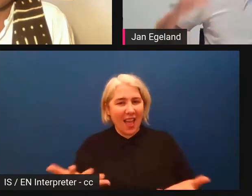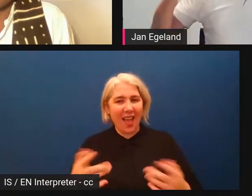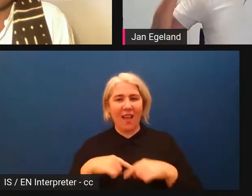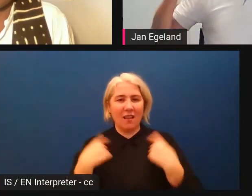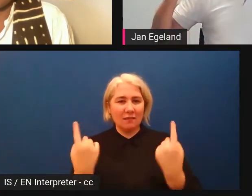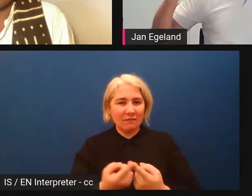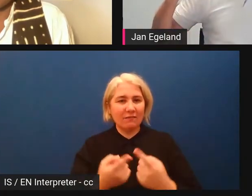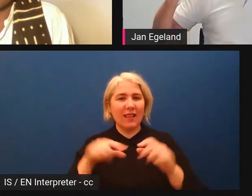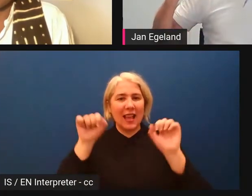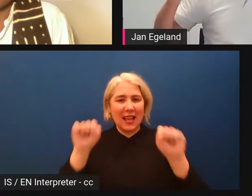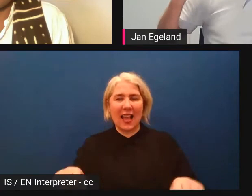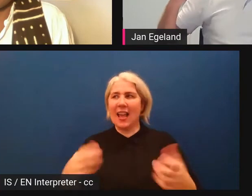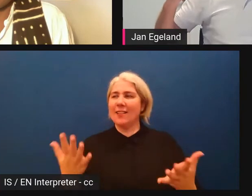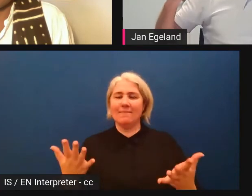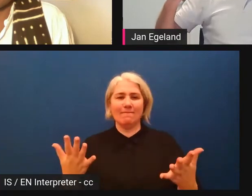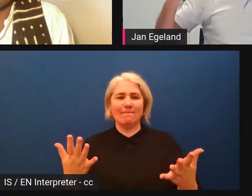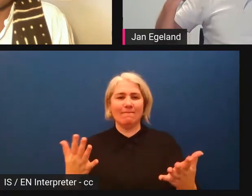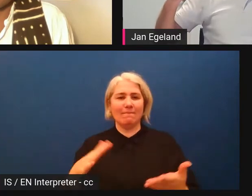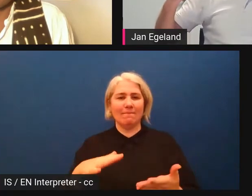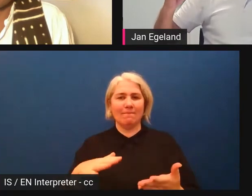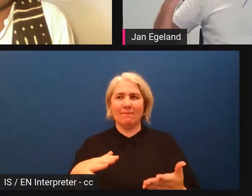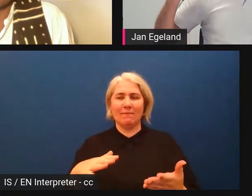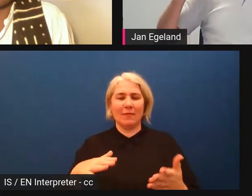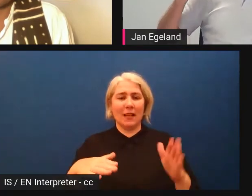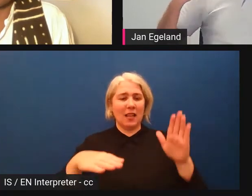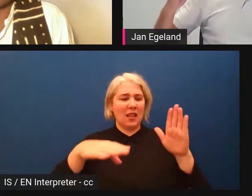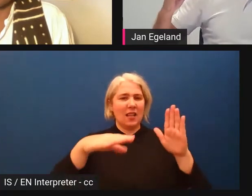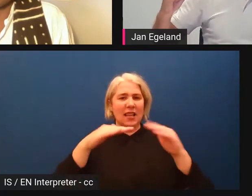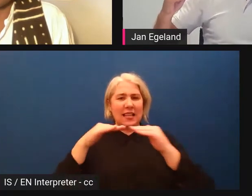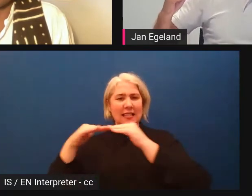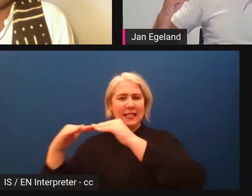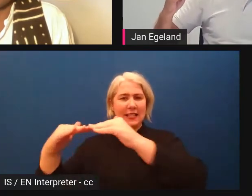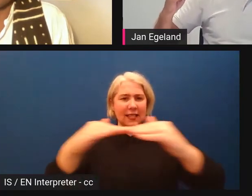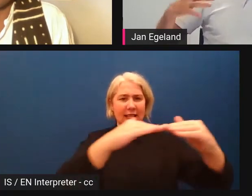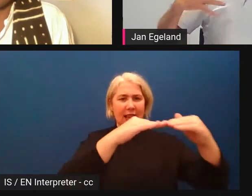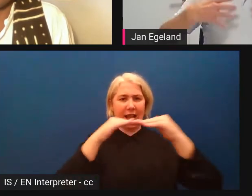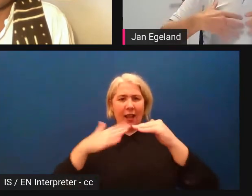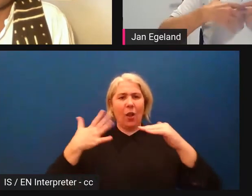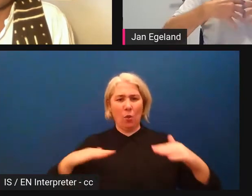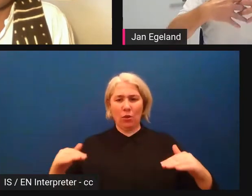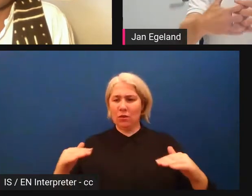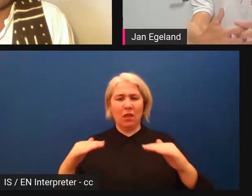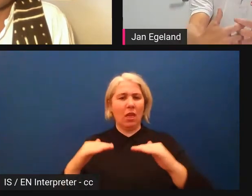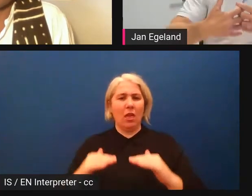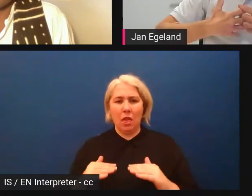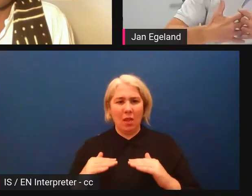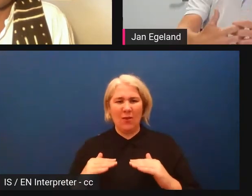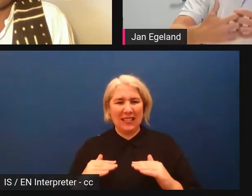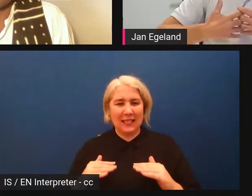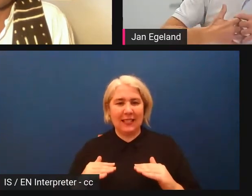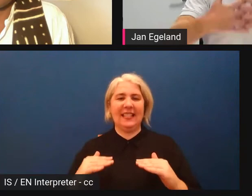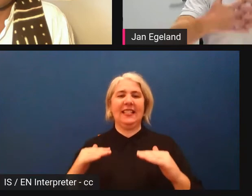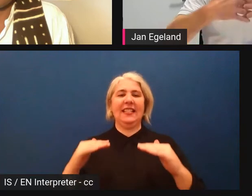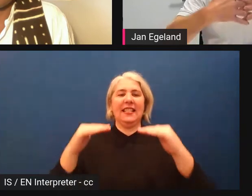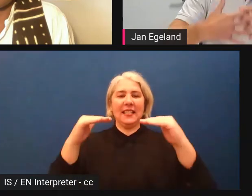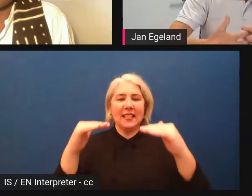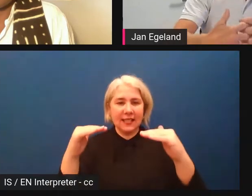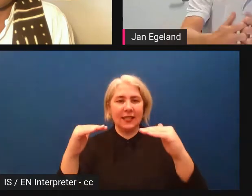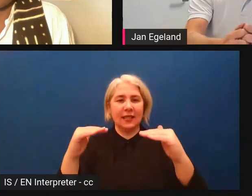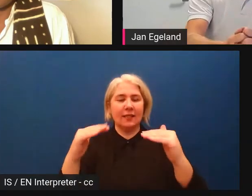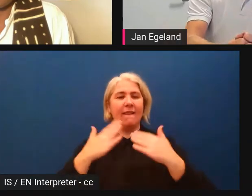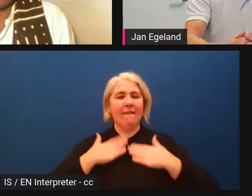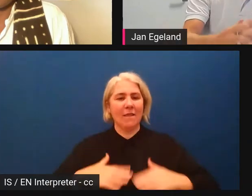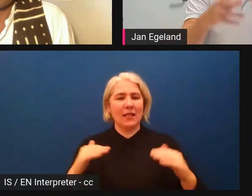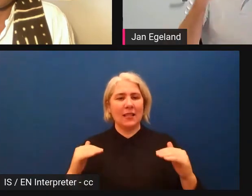where we need to lift standard and lift quality, and the listening is